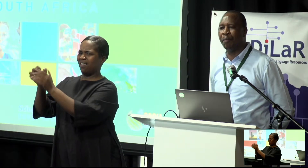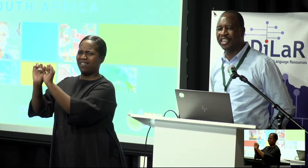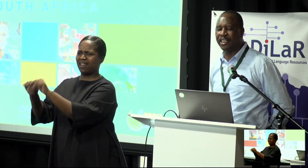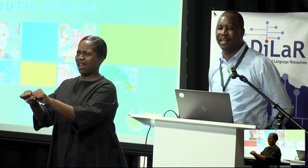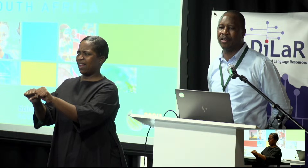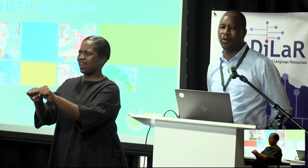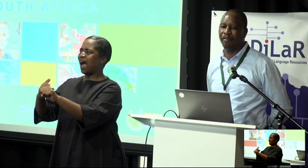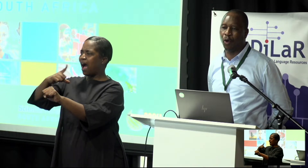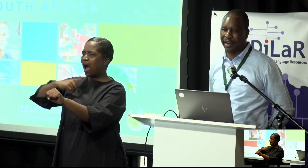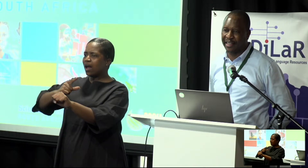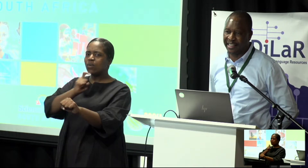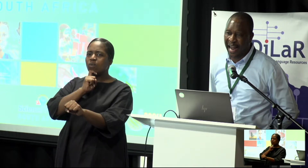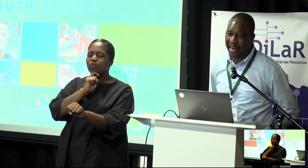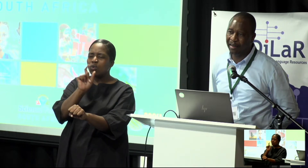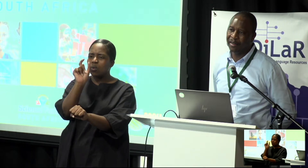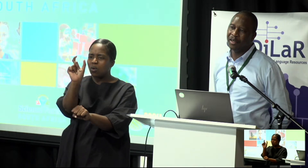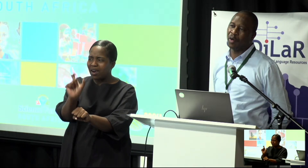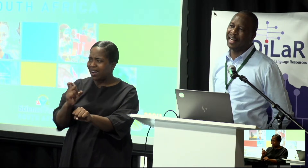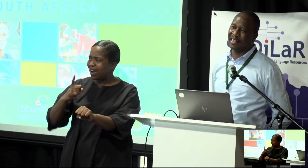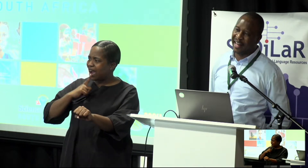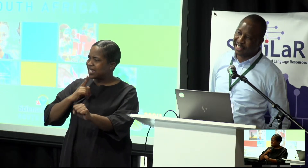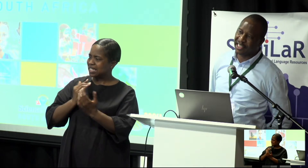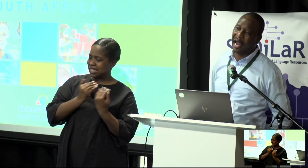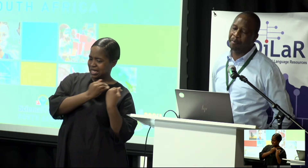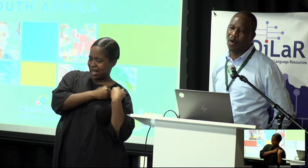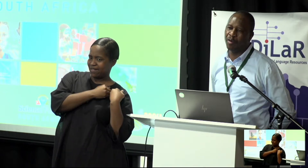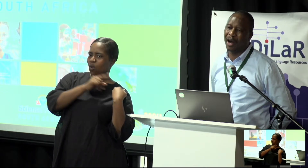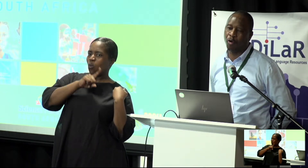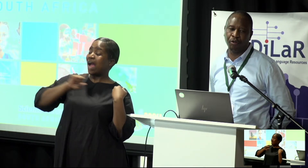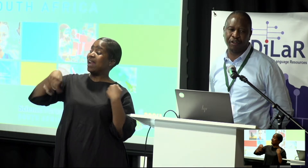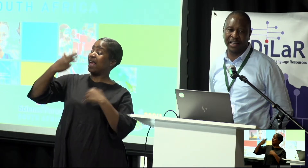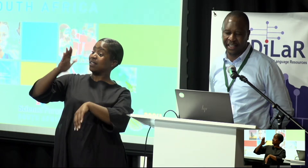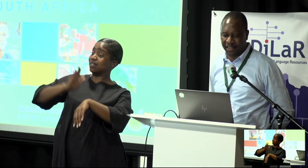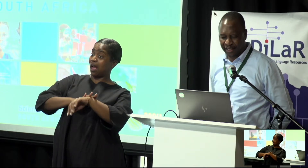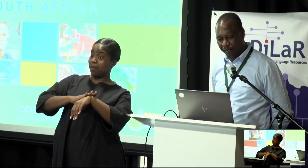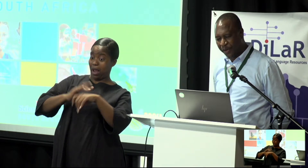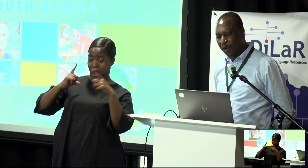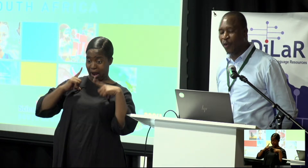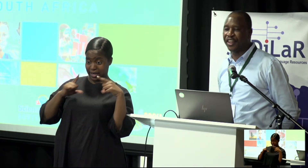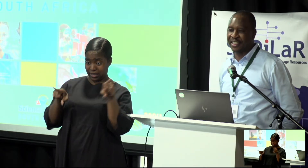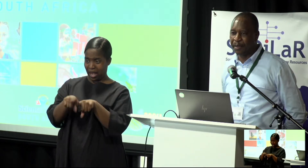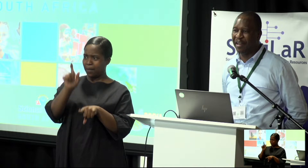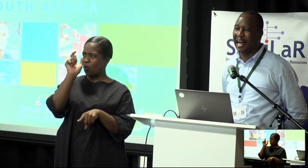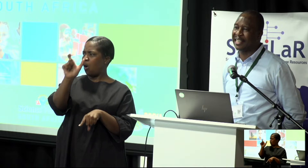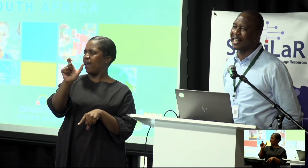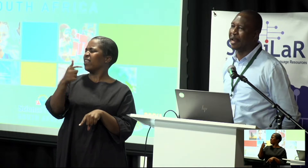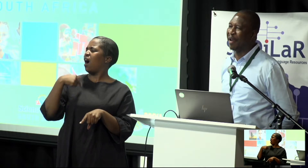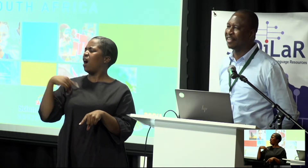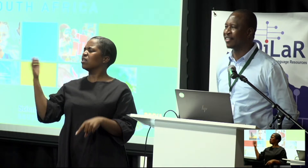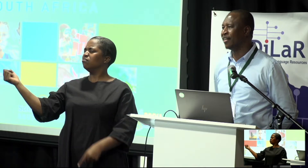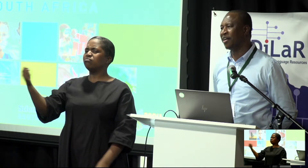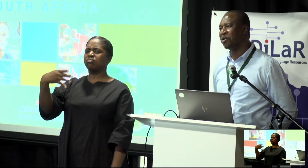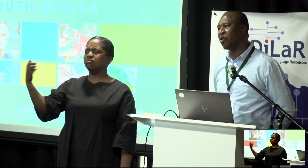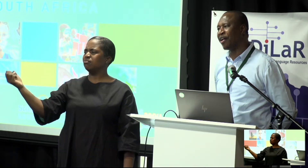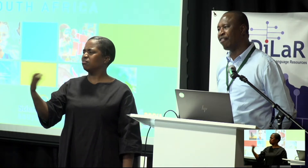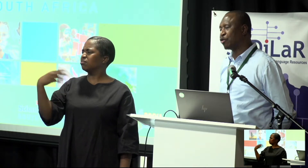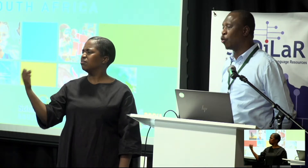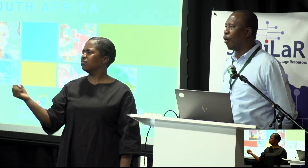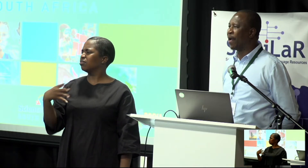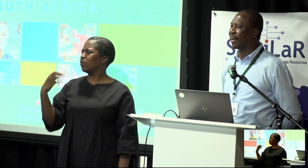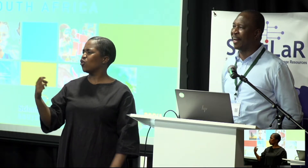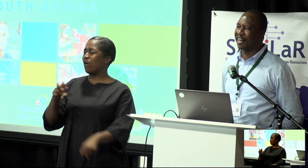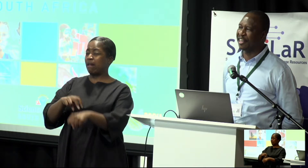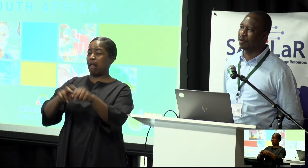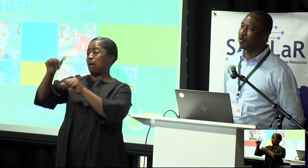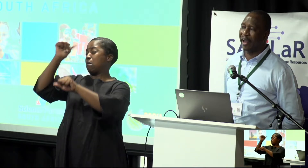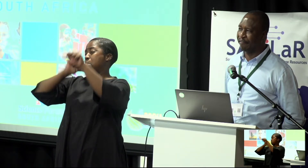the information that you have already done so that next time when you are confronted with a similar assignment, you don't have to